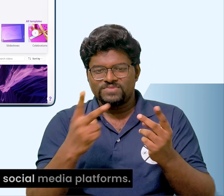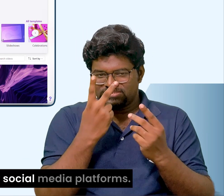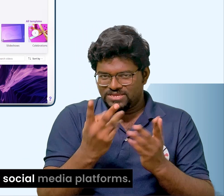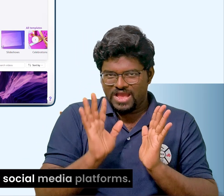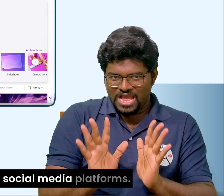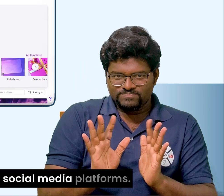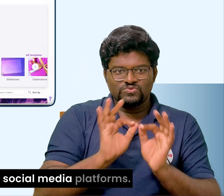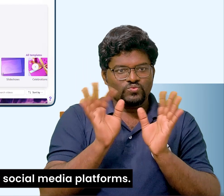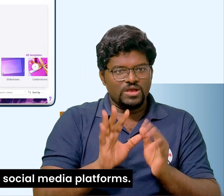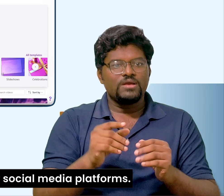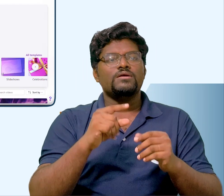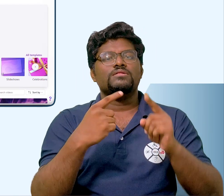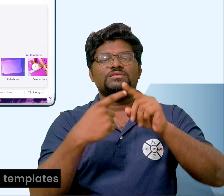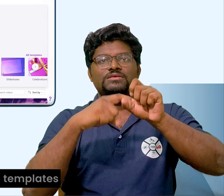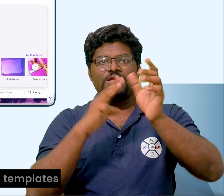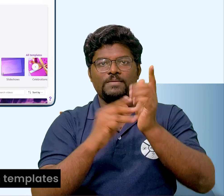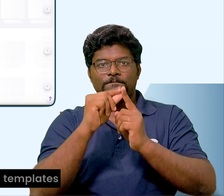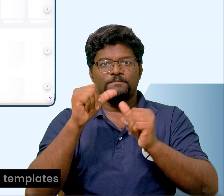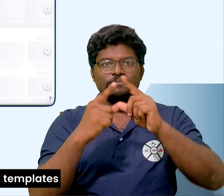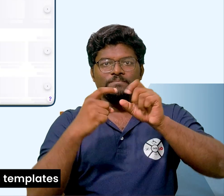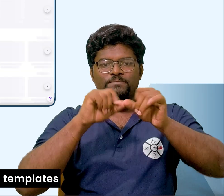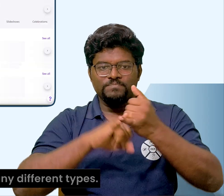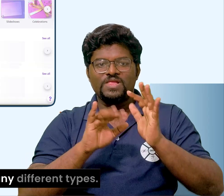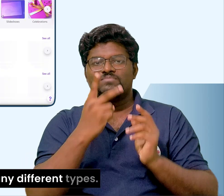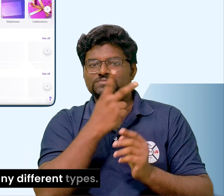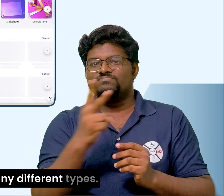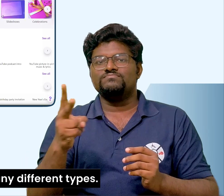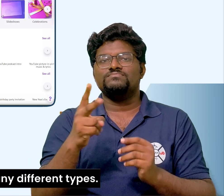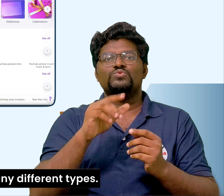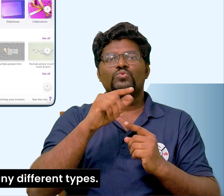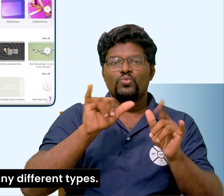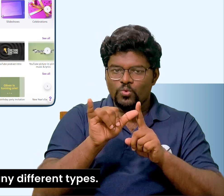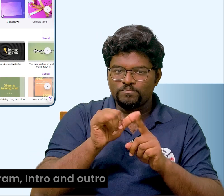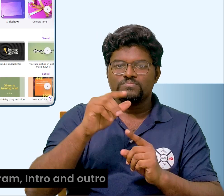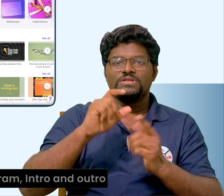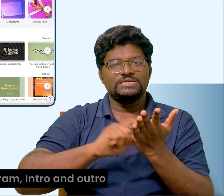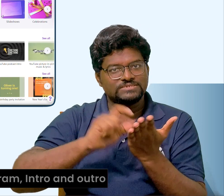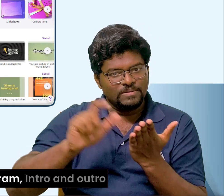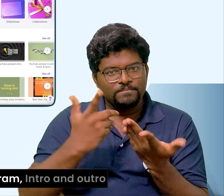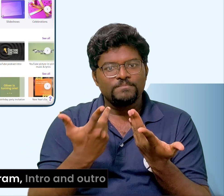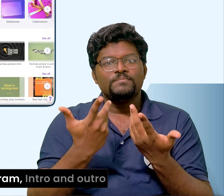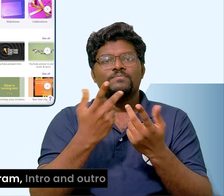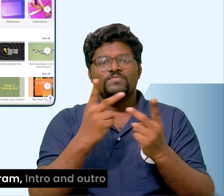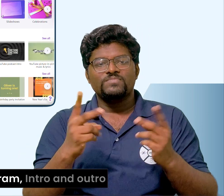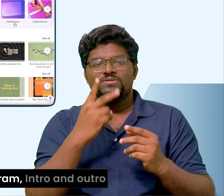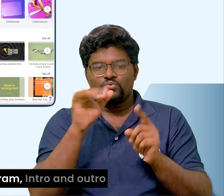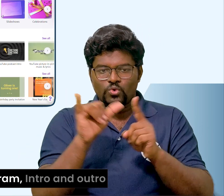media platforms. Click on Templates. You will see many different types: YouTube, Instagram,